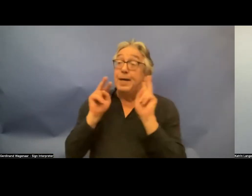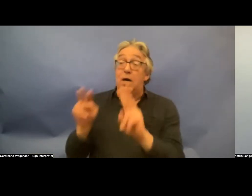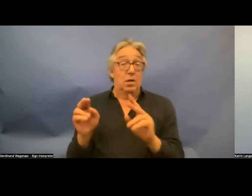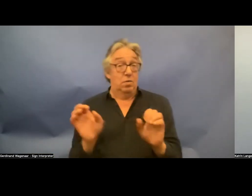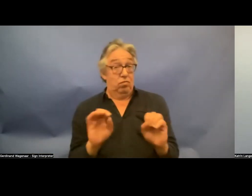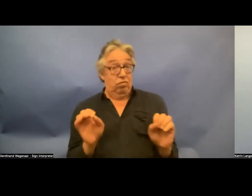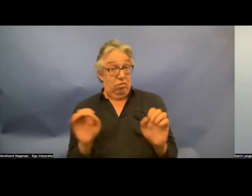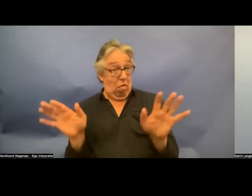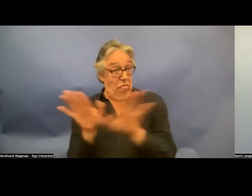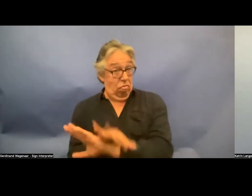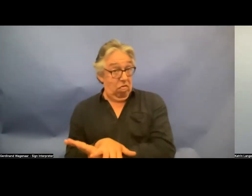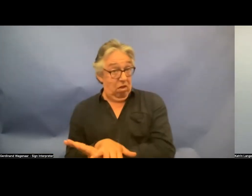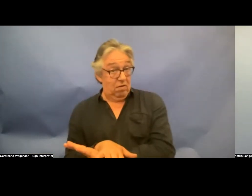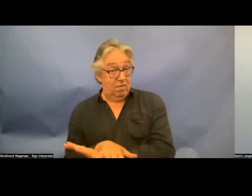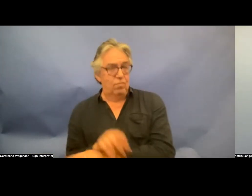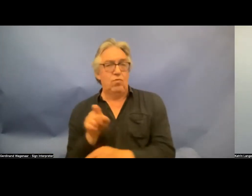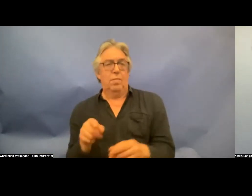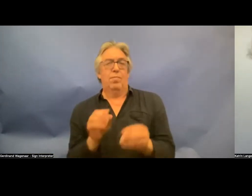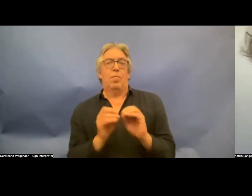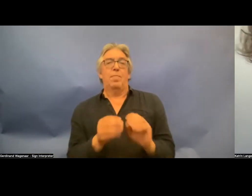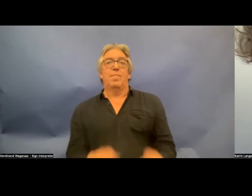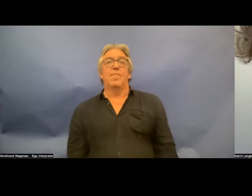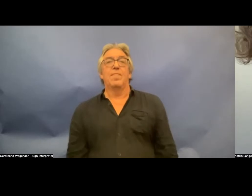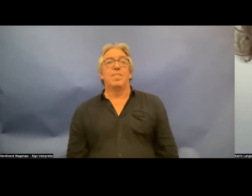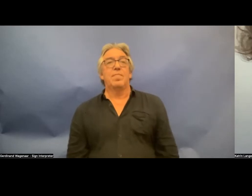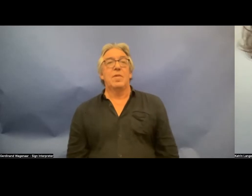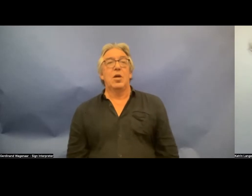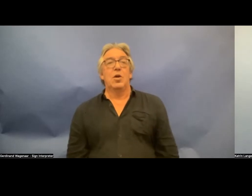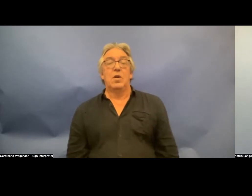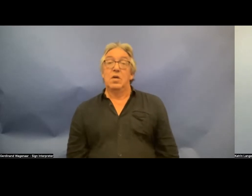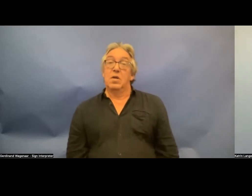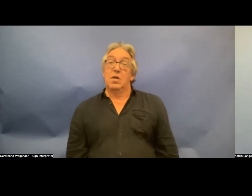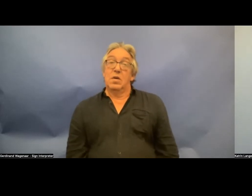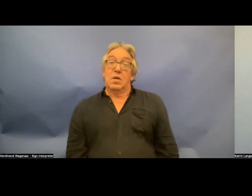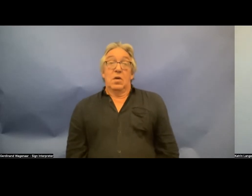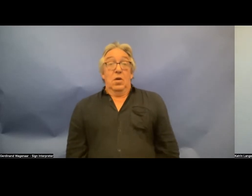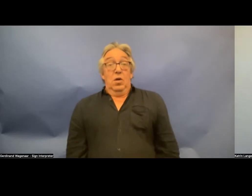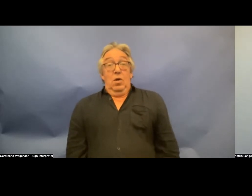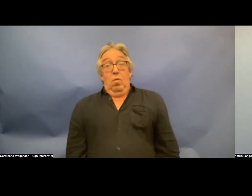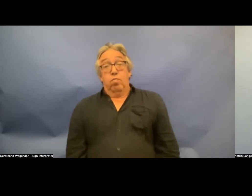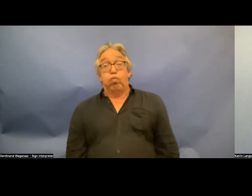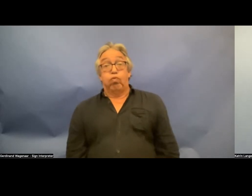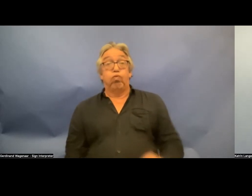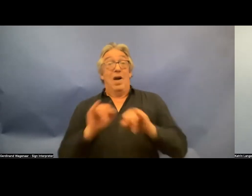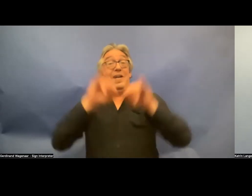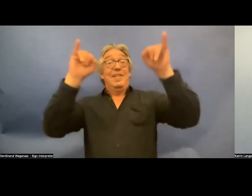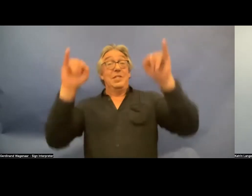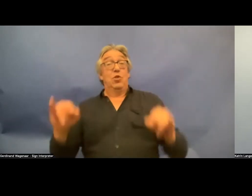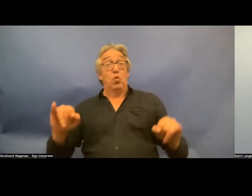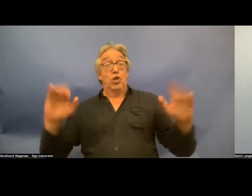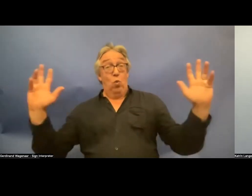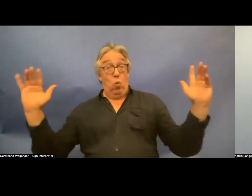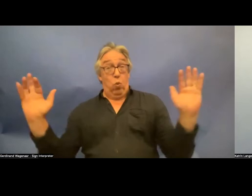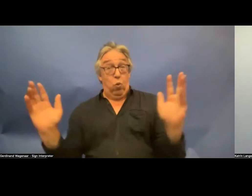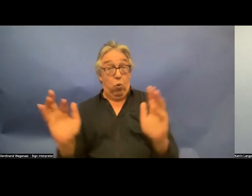Deinstitutionalization is like questioning a holy cow. but we from the parliament